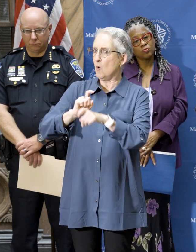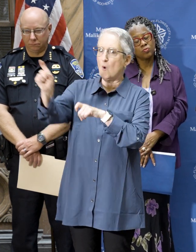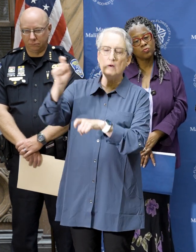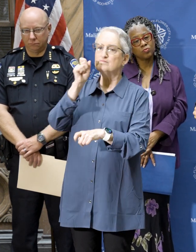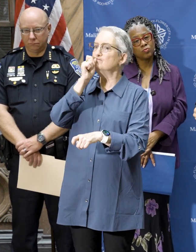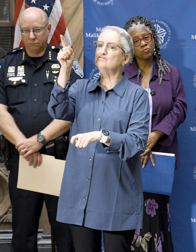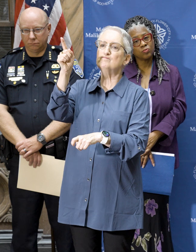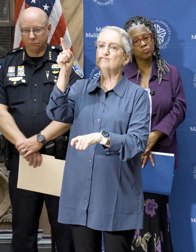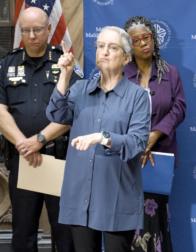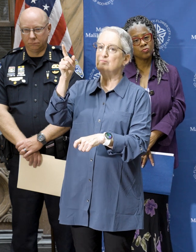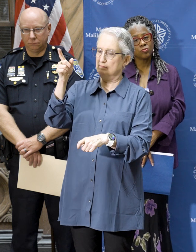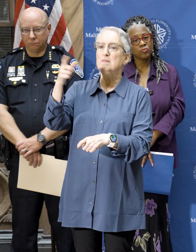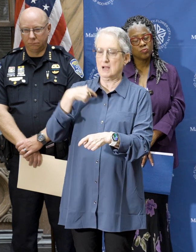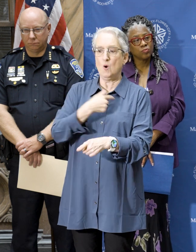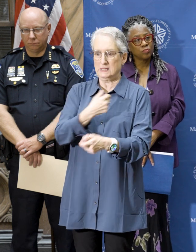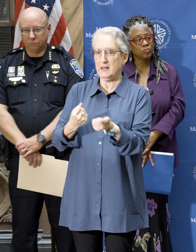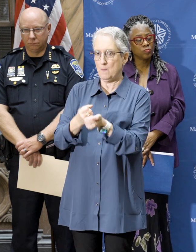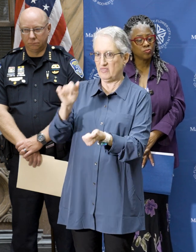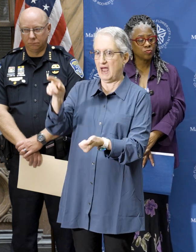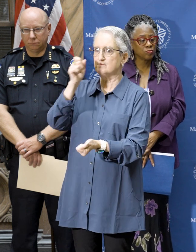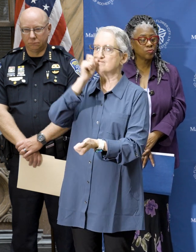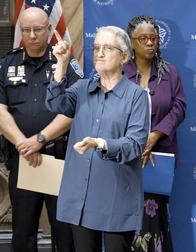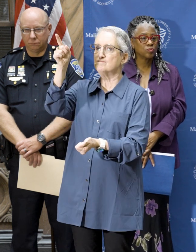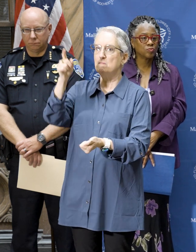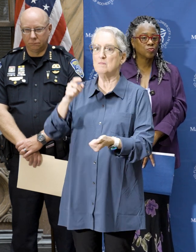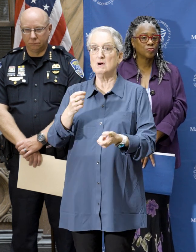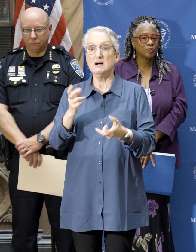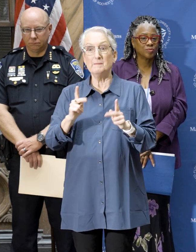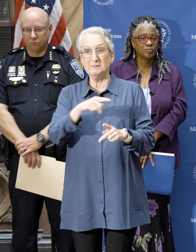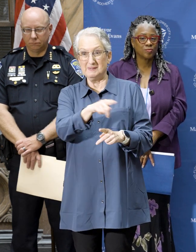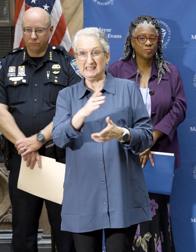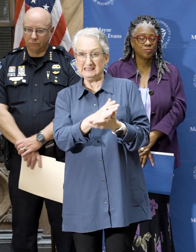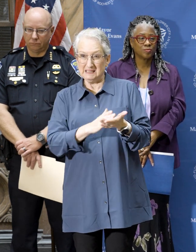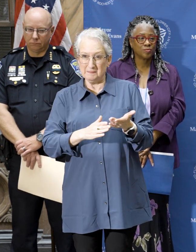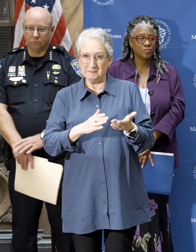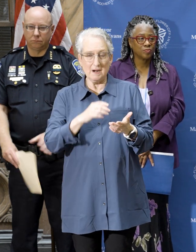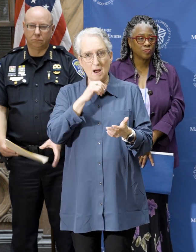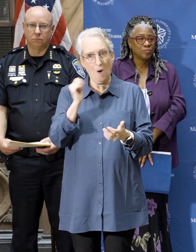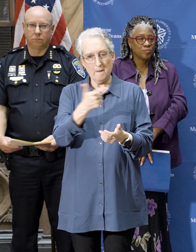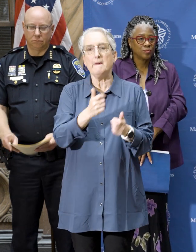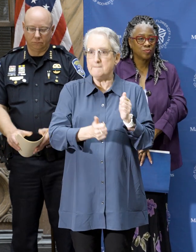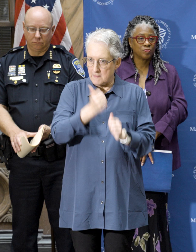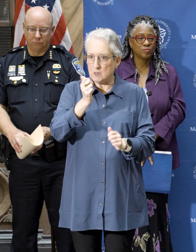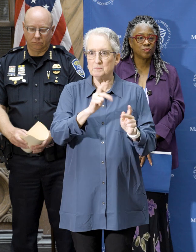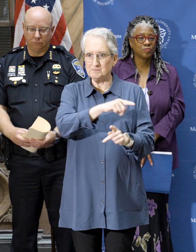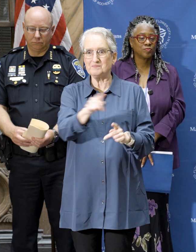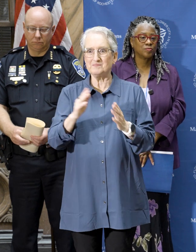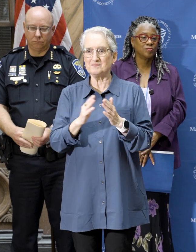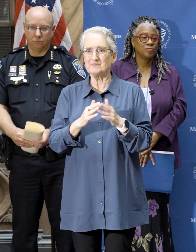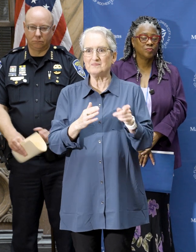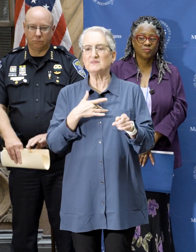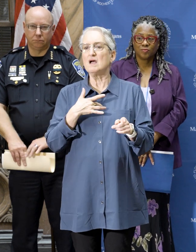I'm with them. And the vast majority of people in our community, not some, some still want to coddle people, but the vast majority of in our community have said enough is enough. They